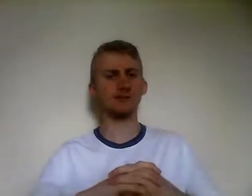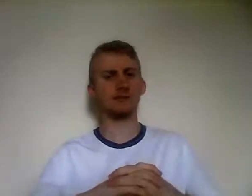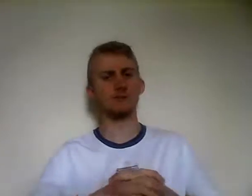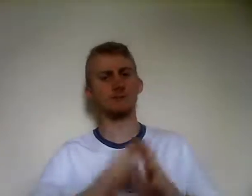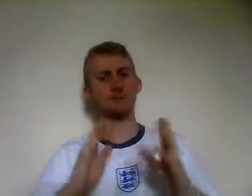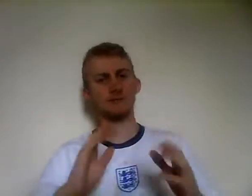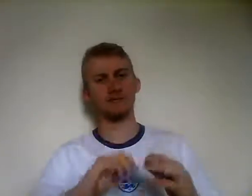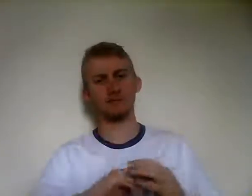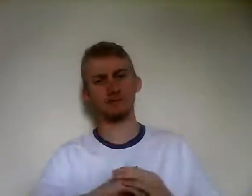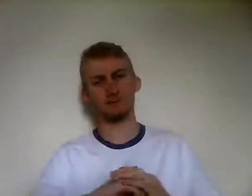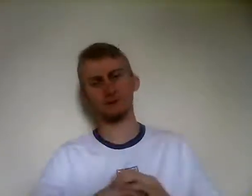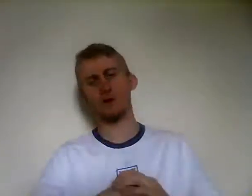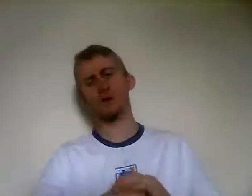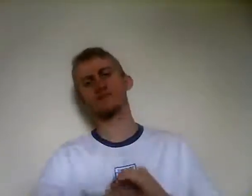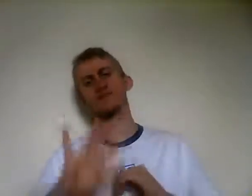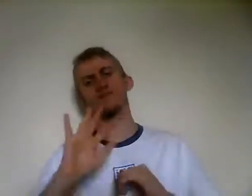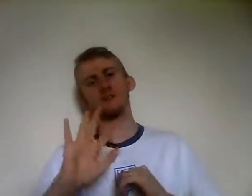Town compete in League Two for a fifth